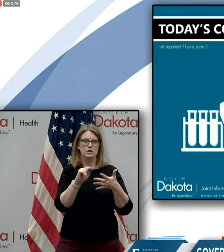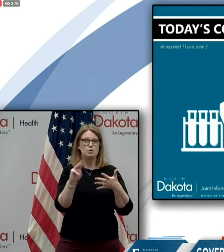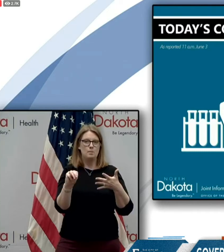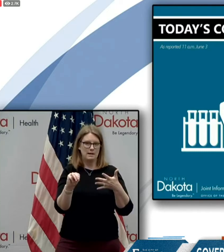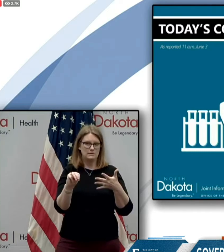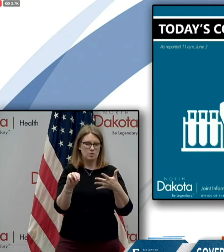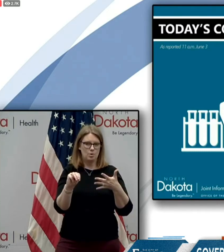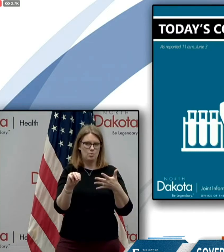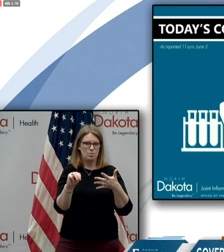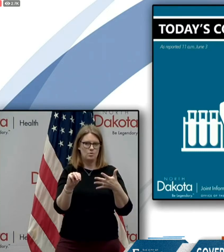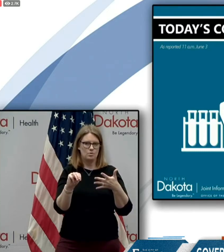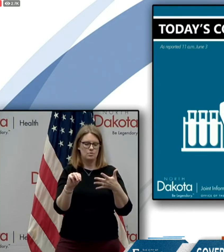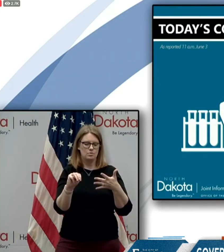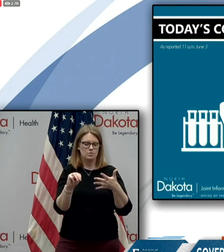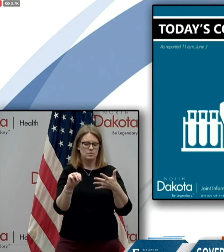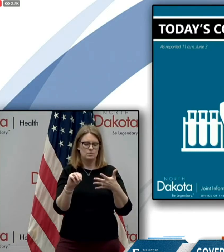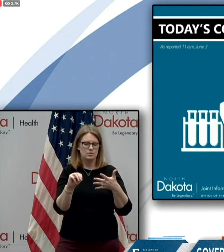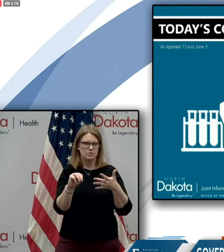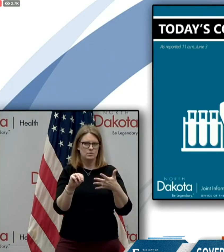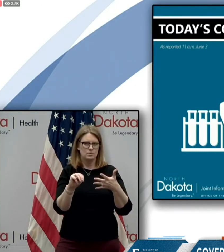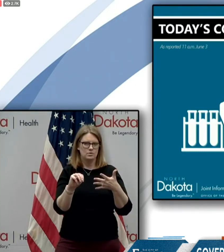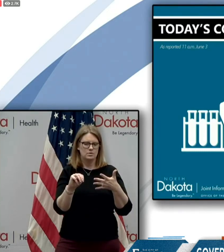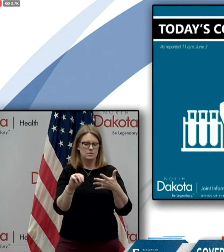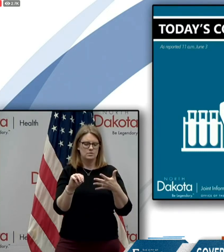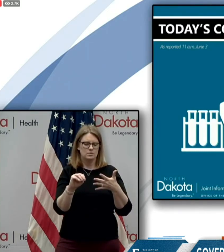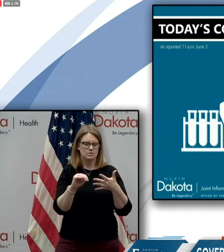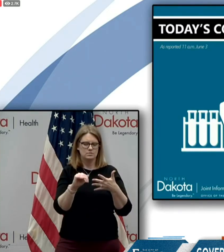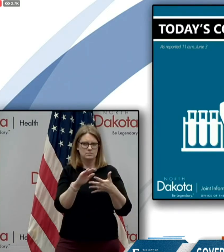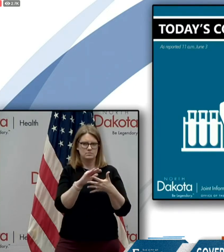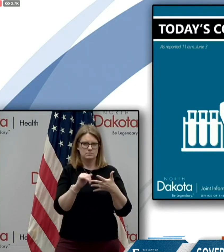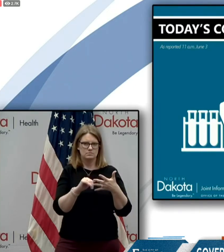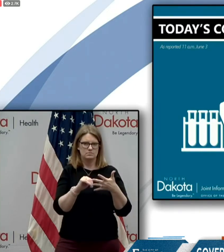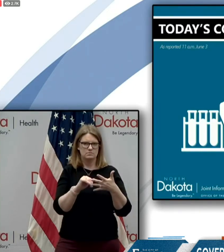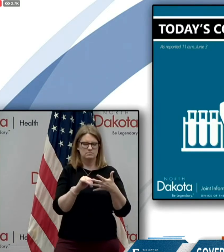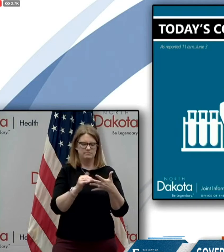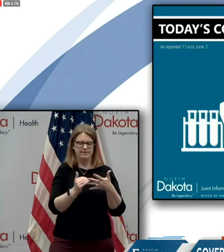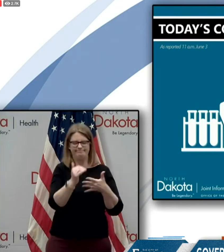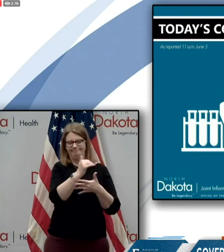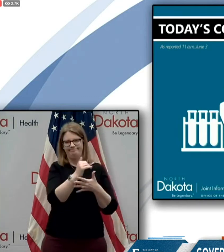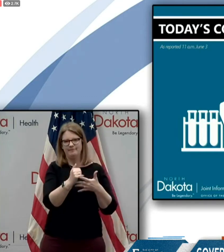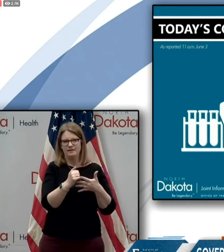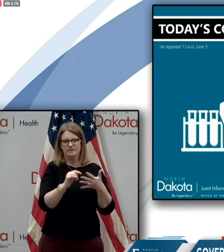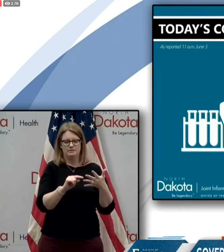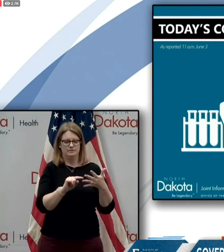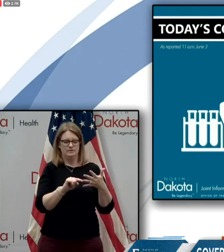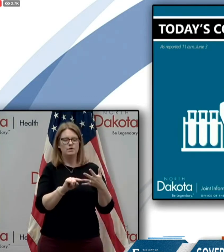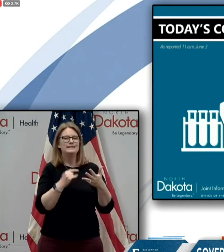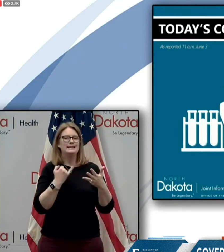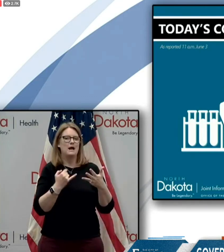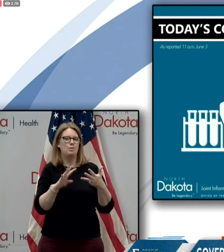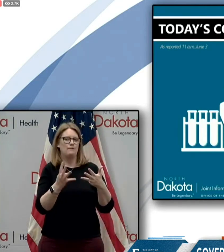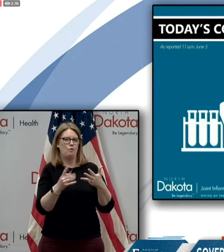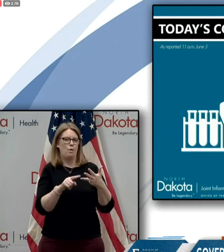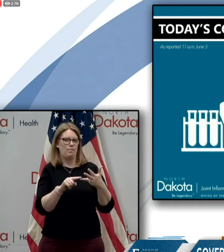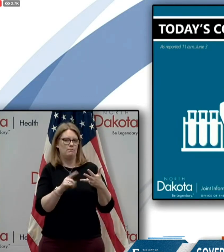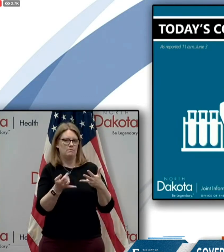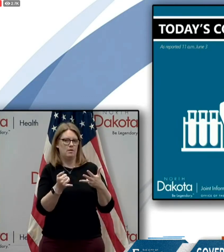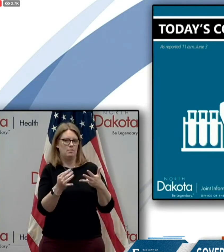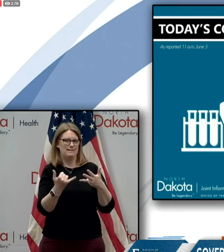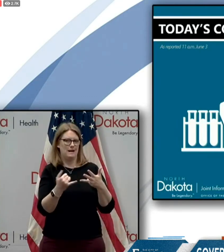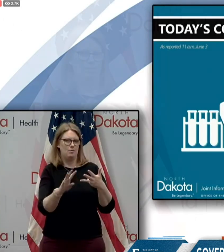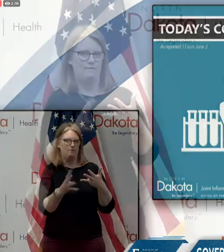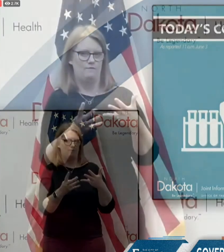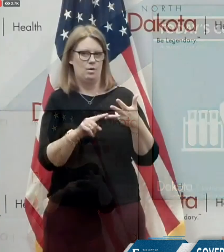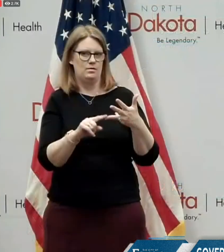Mexico are also ahead of us, and so we're in 4th place right now. But why